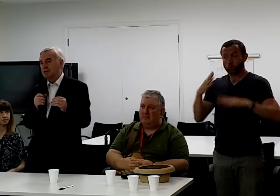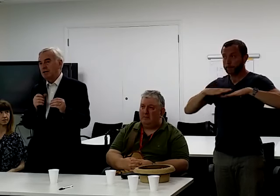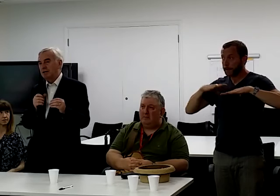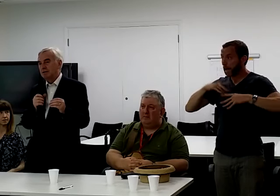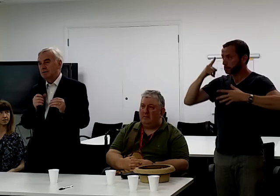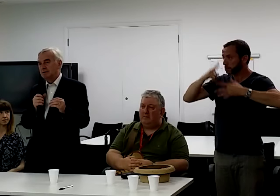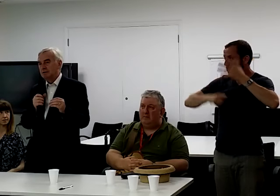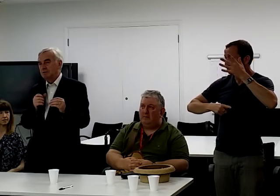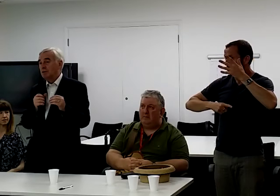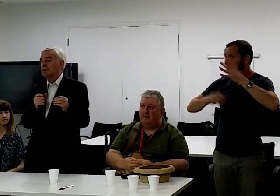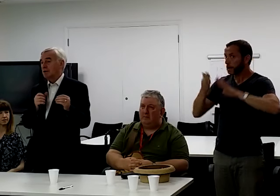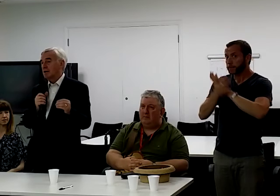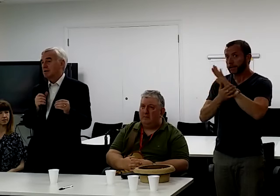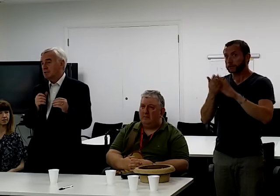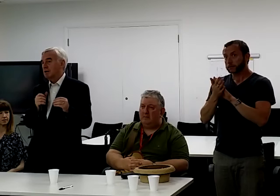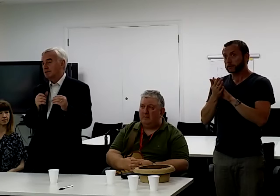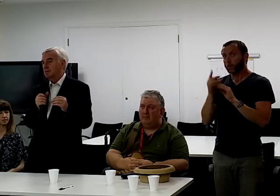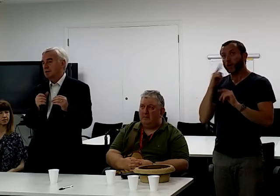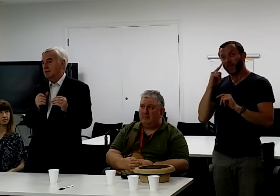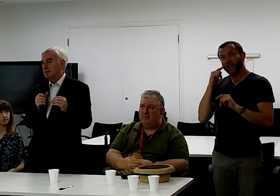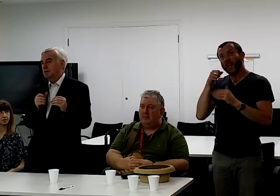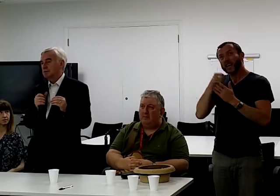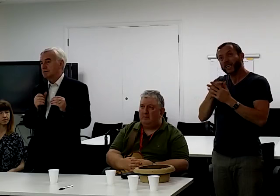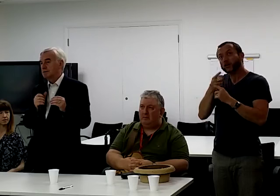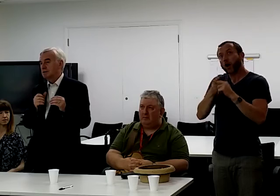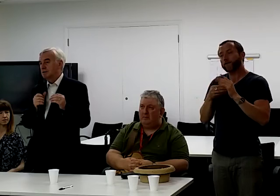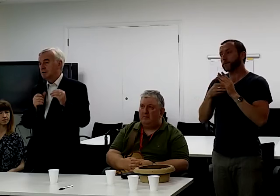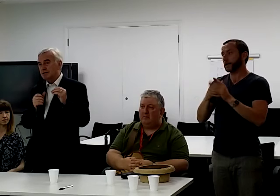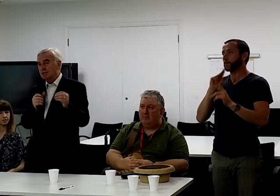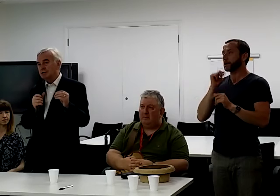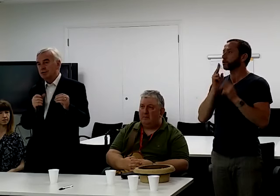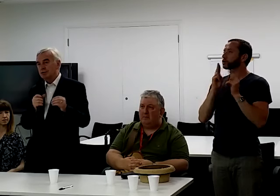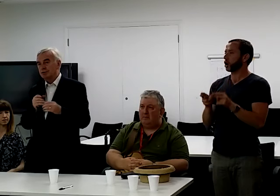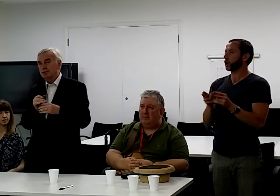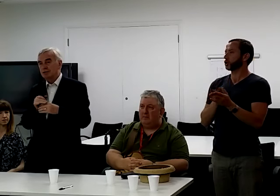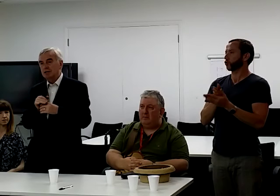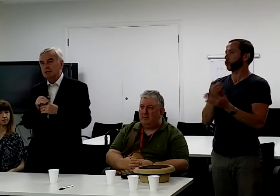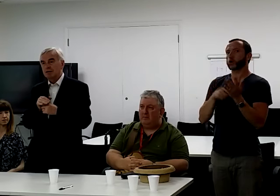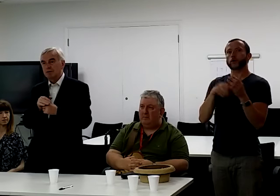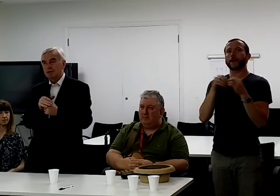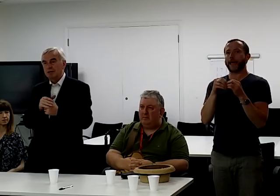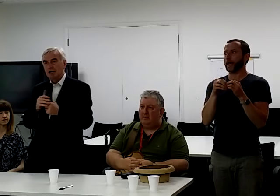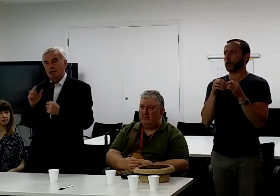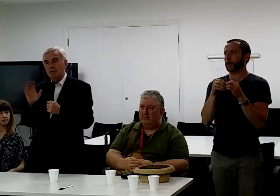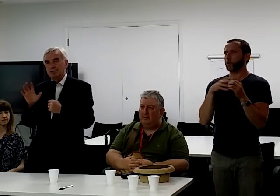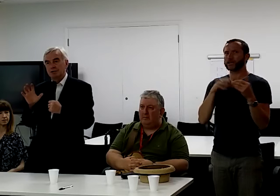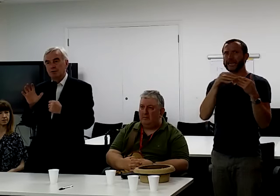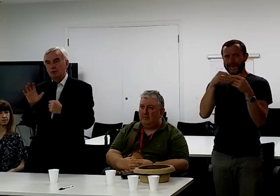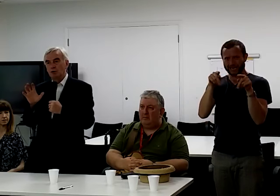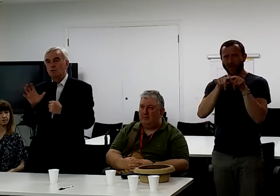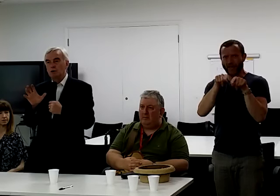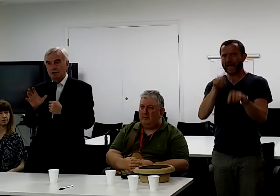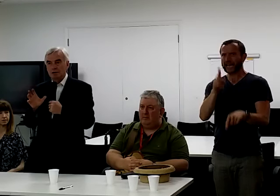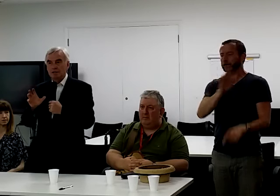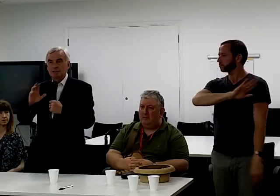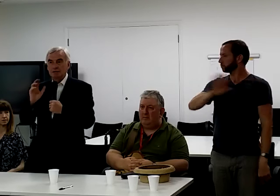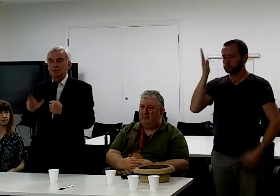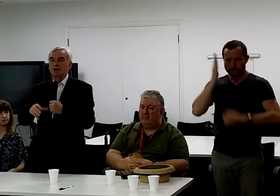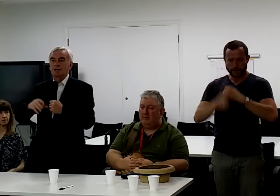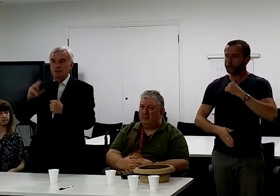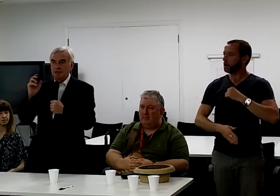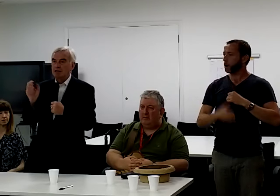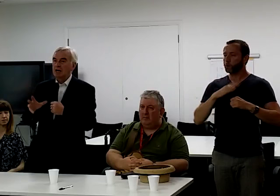and resulted in, well, we think, at least 500,000 deaths. That's not the sort of leader I ever want again. I want someone who'll